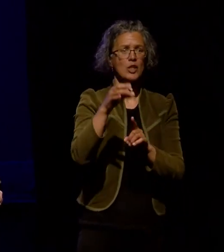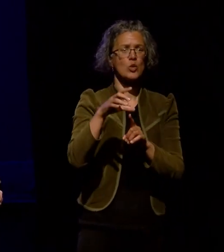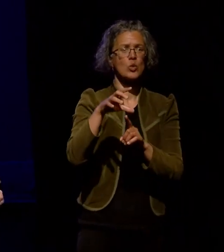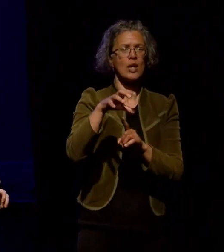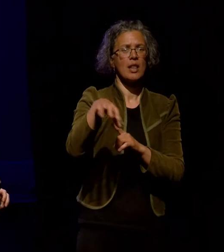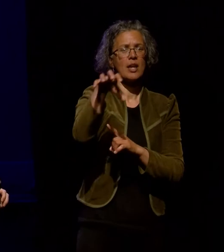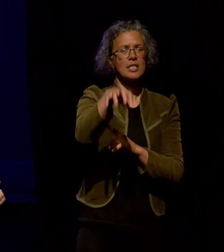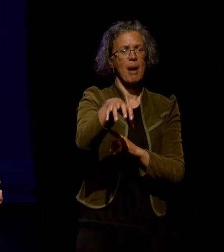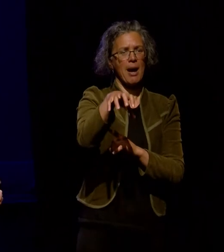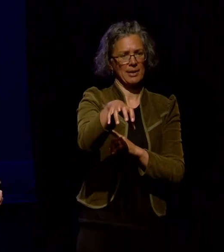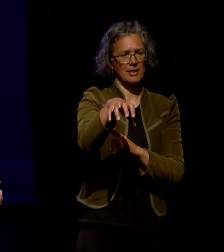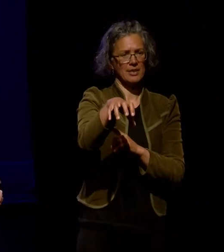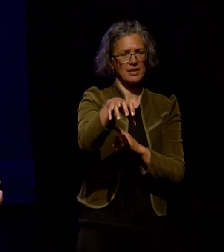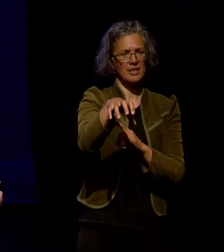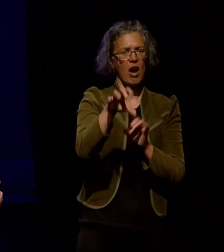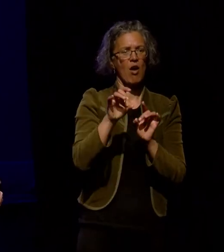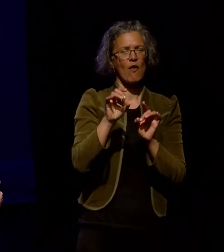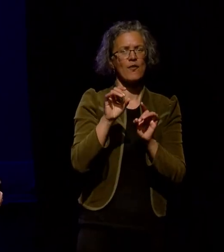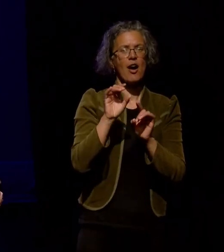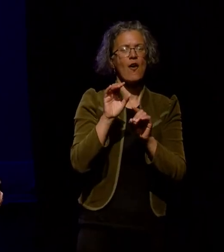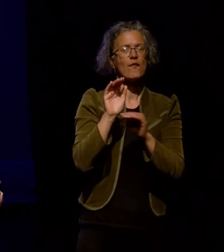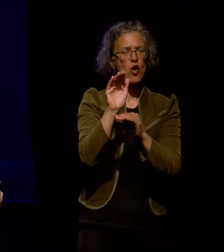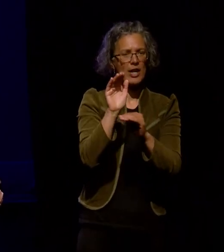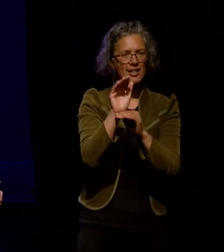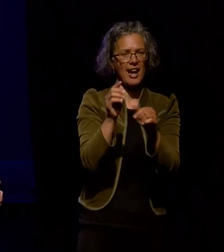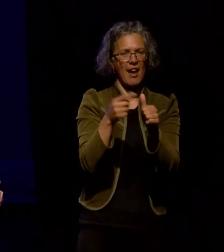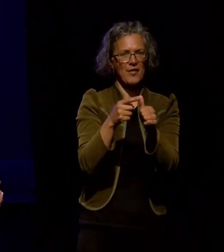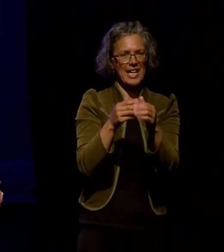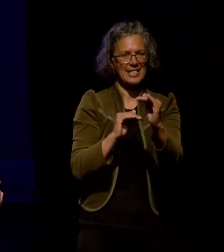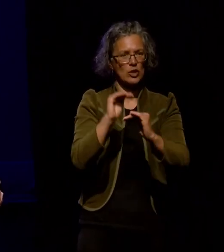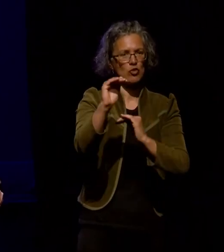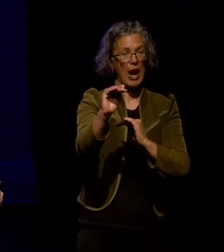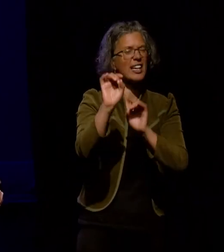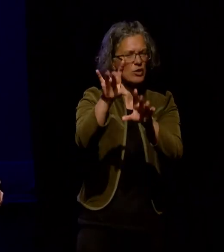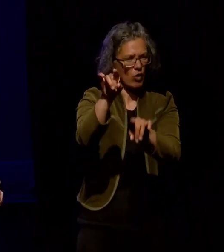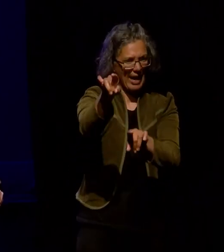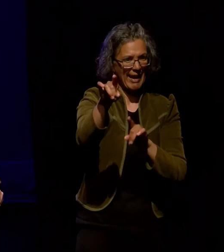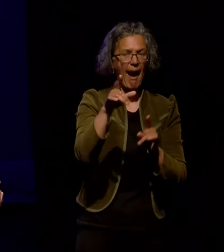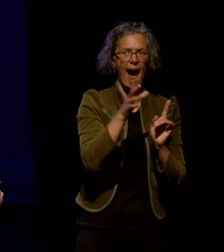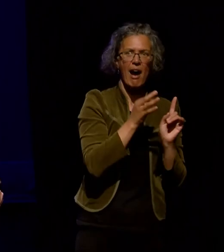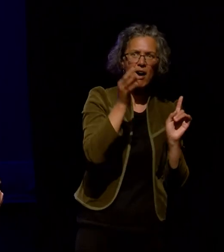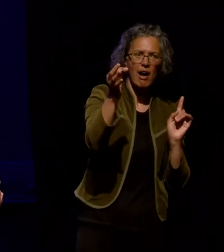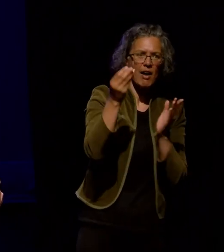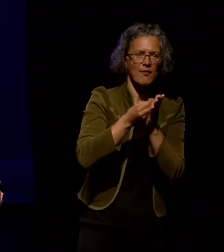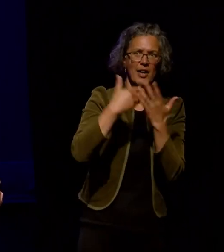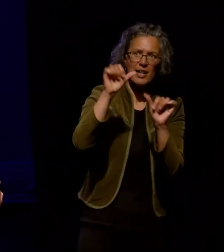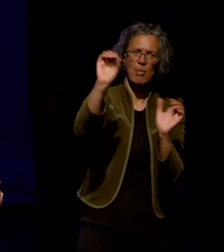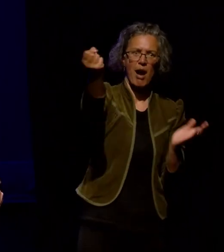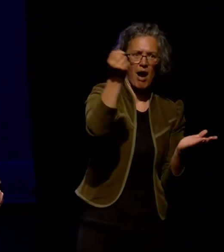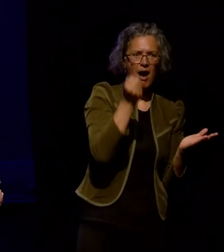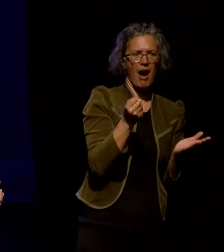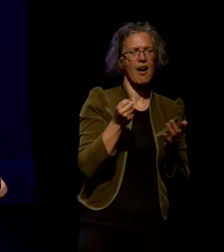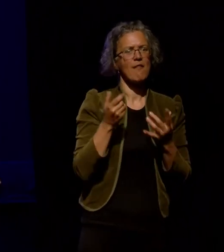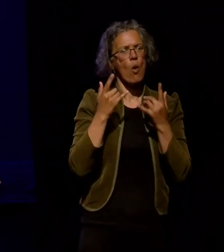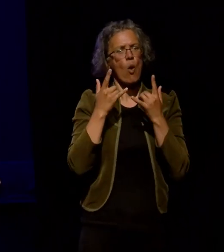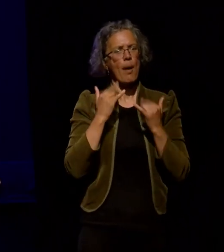Affairs and Trade, or DFAT, in Australia, for what is entitled a Pacific Virtual Museum Pilot Program. This pilot